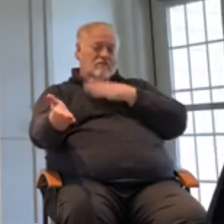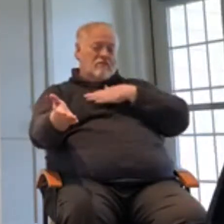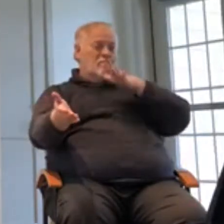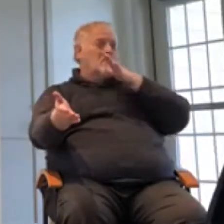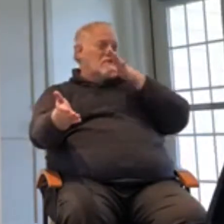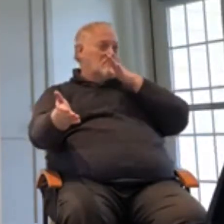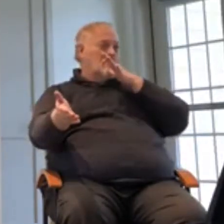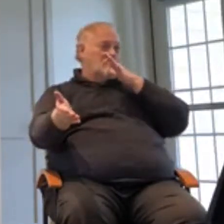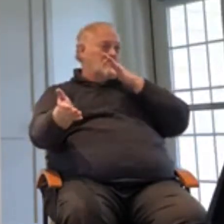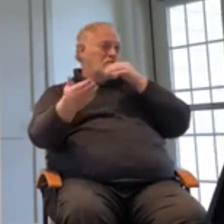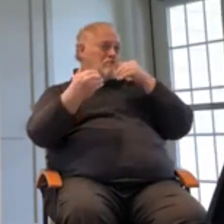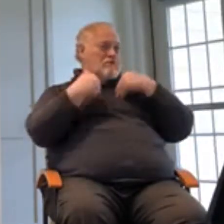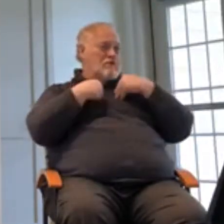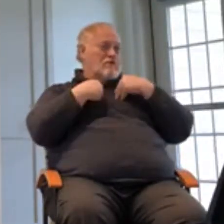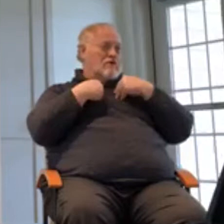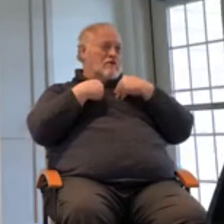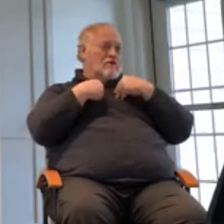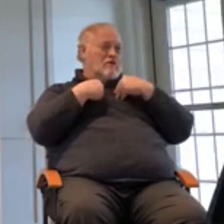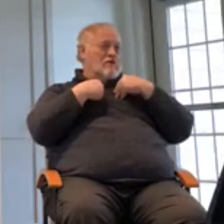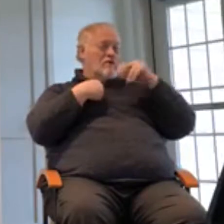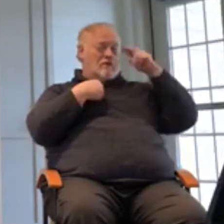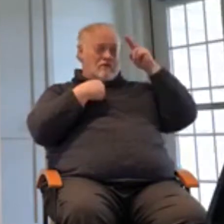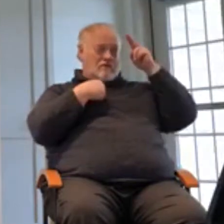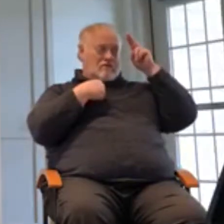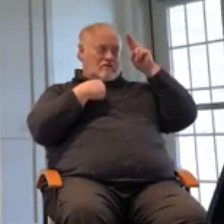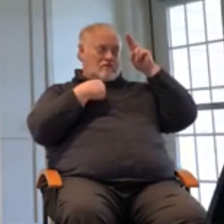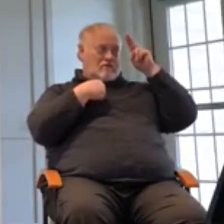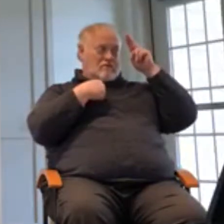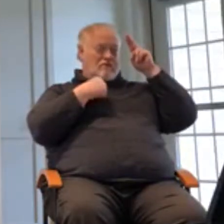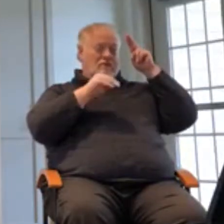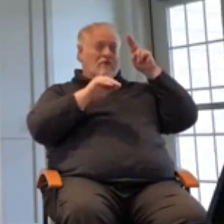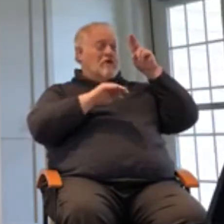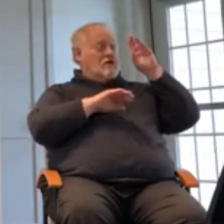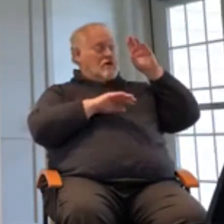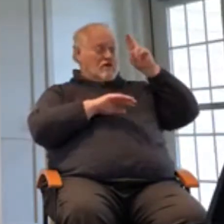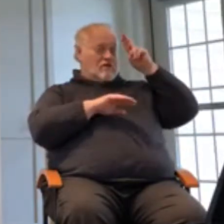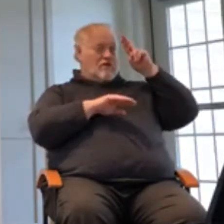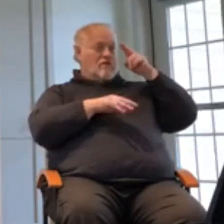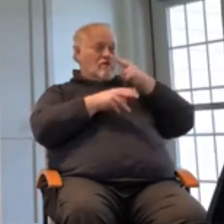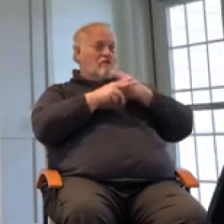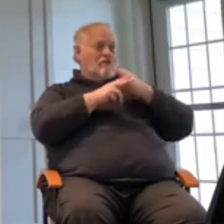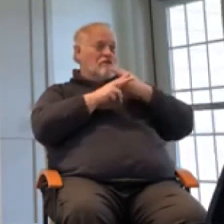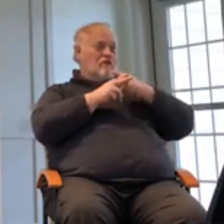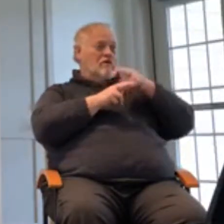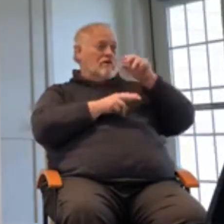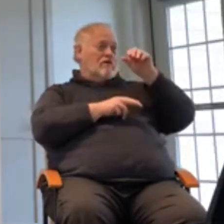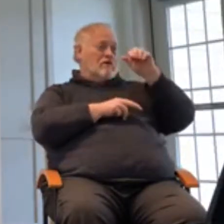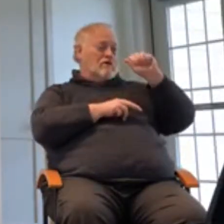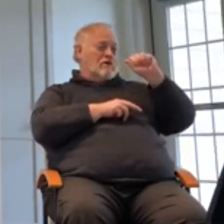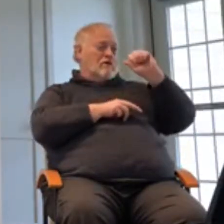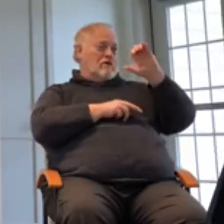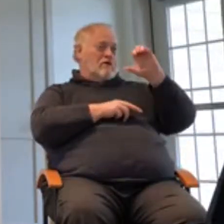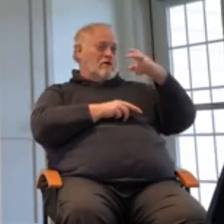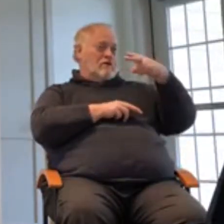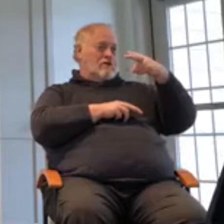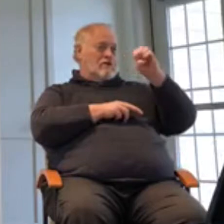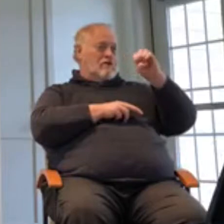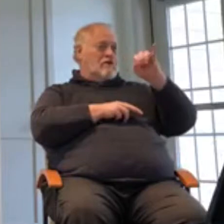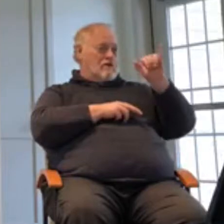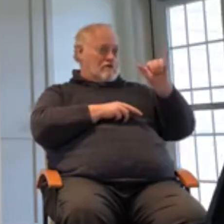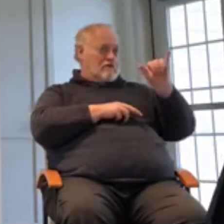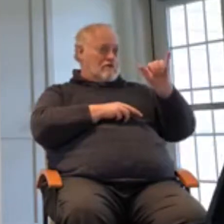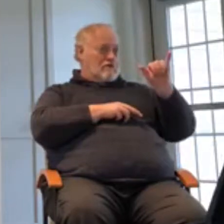mom has an uncle. His name is Uncle Achy. That's his name. Uncle